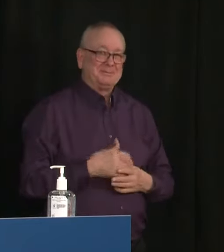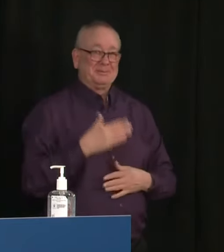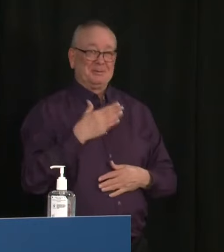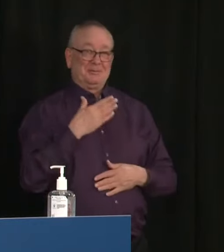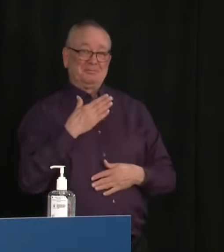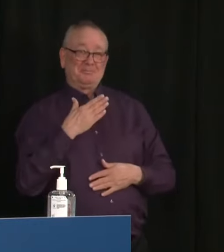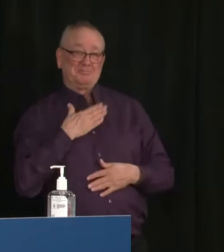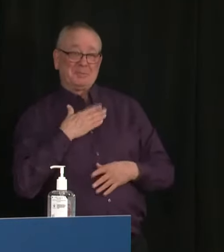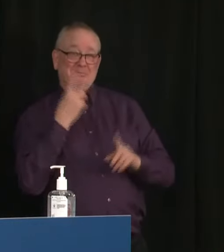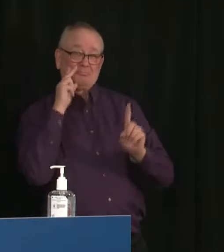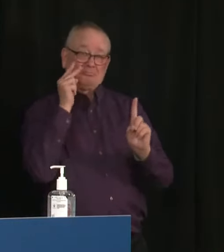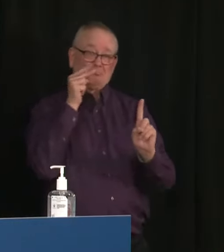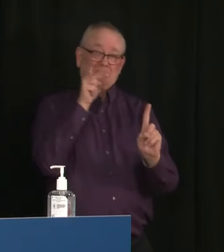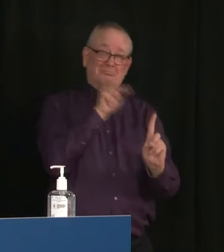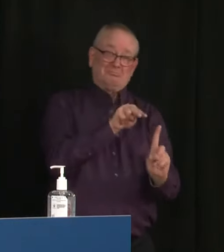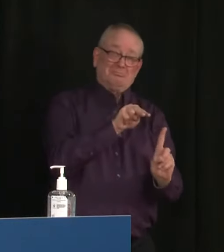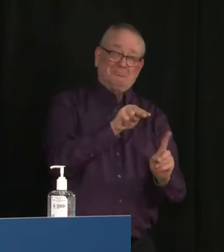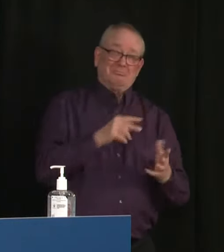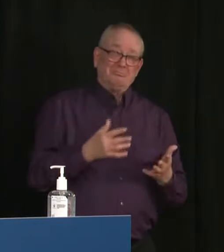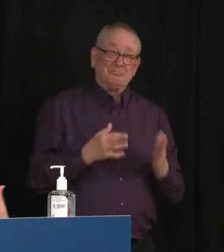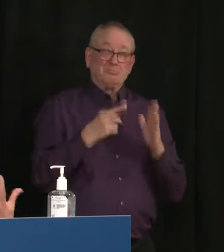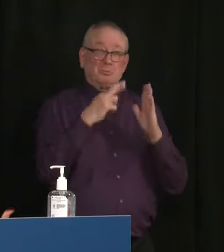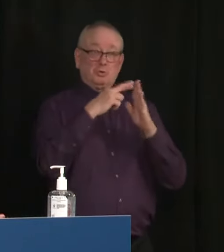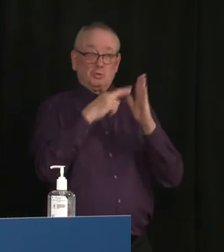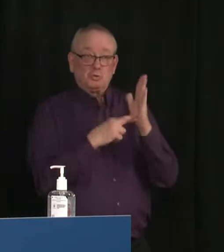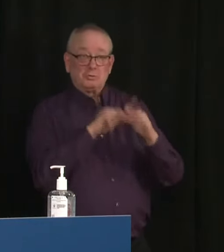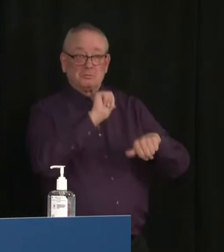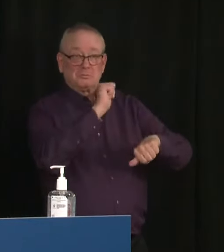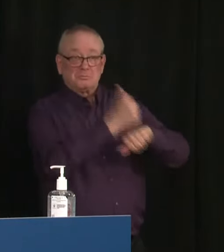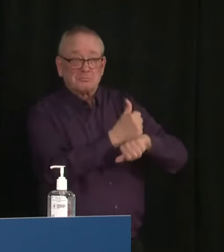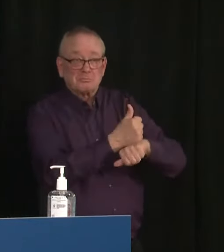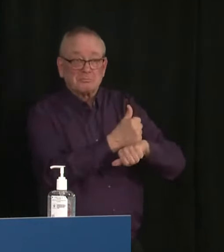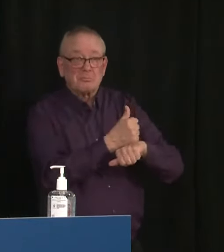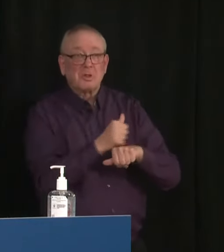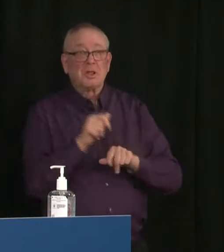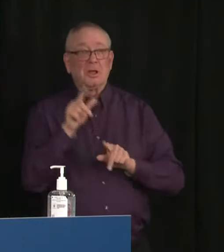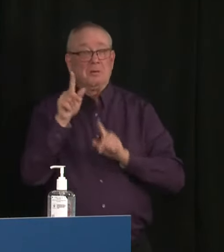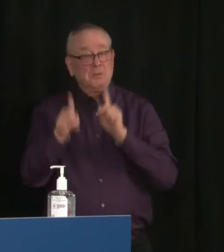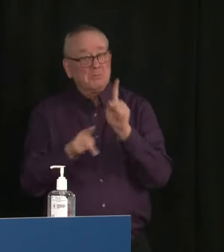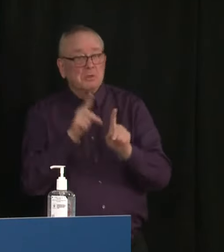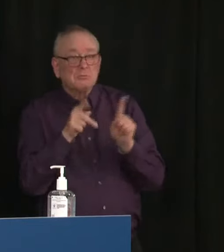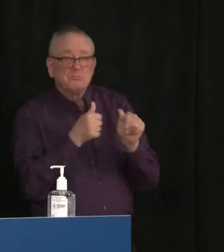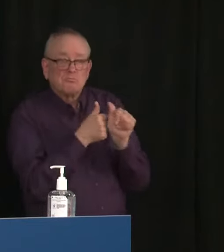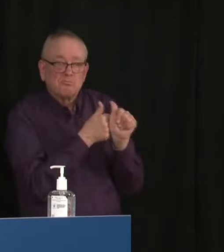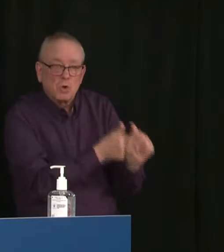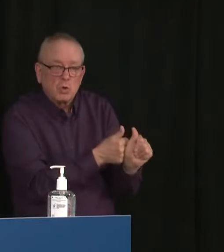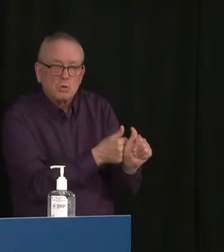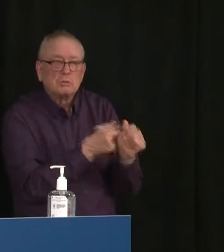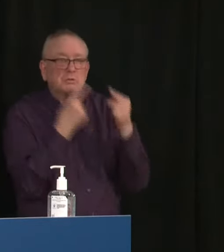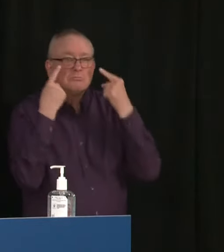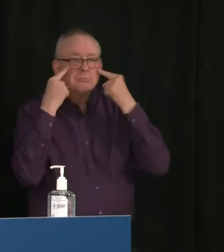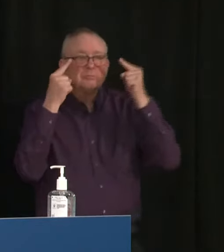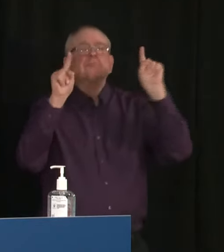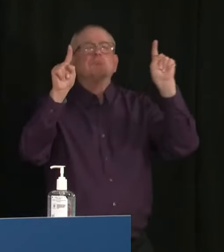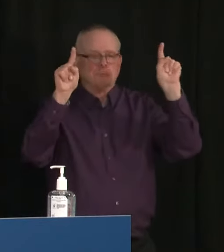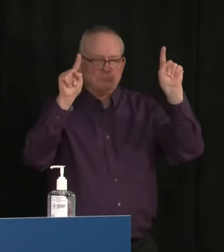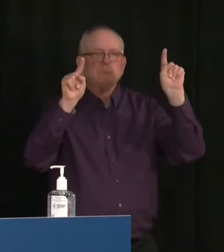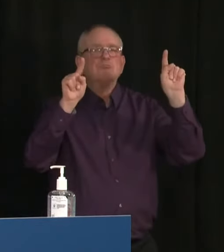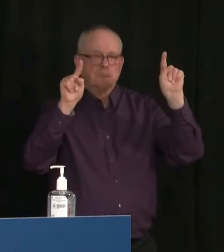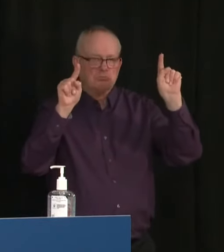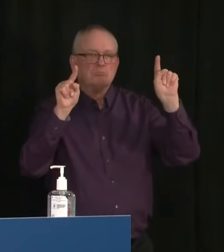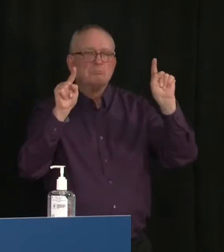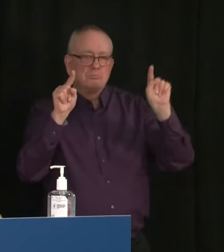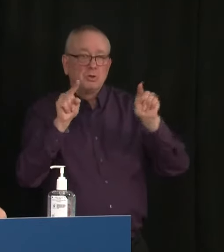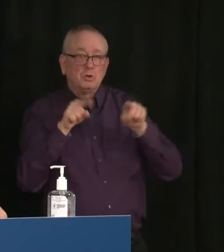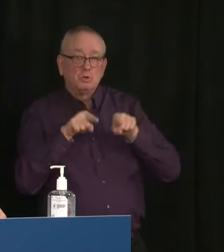following the rules. And we have worked very hard throughout the course of the pandemic to balance the restrictions